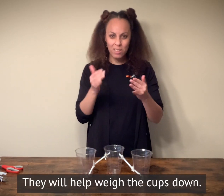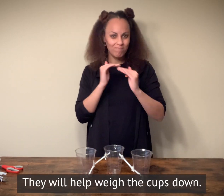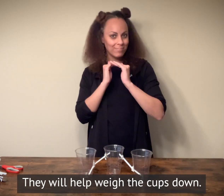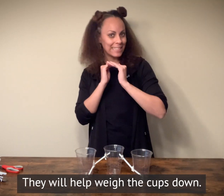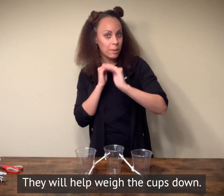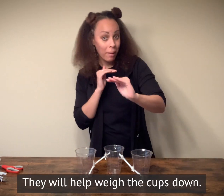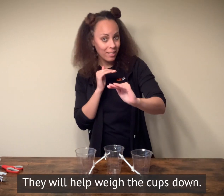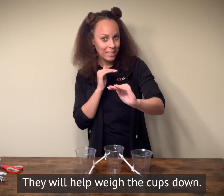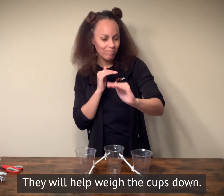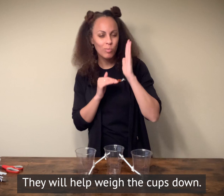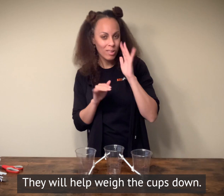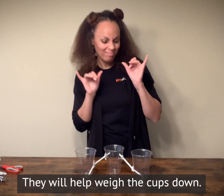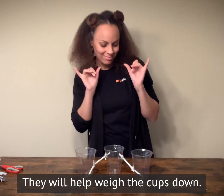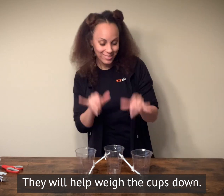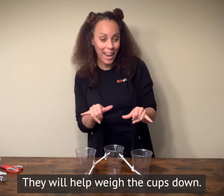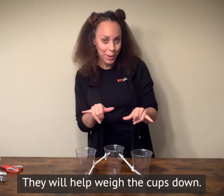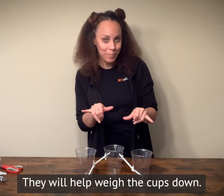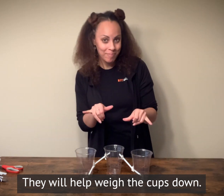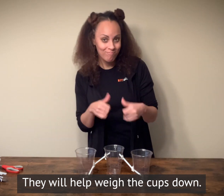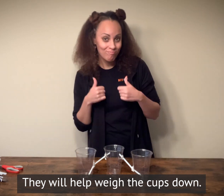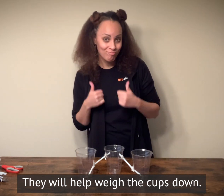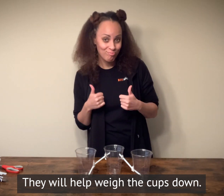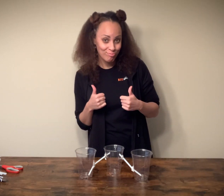They will help weigh the cups down.